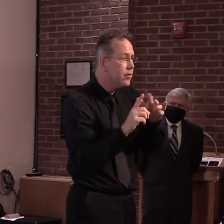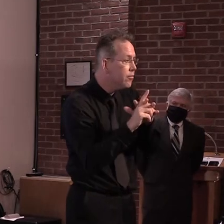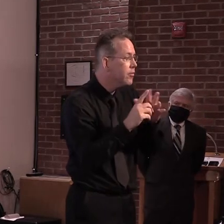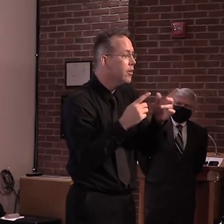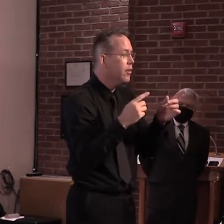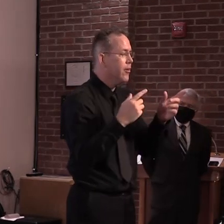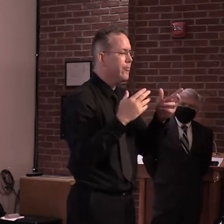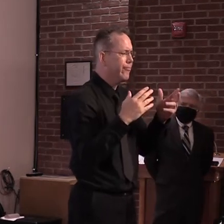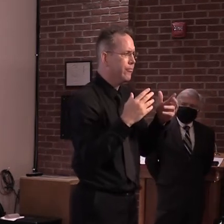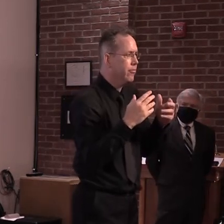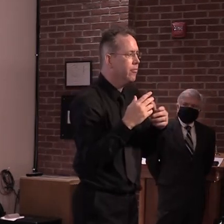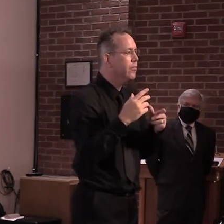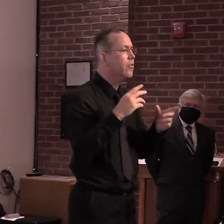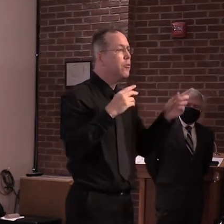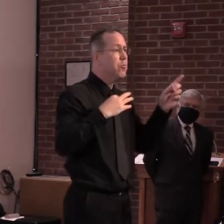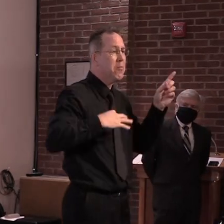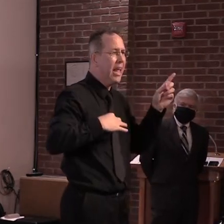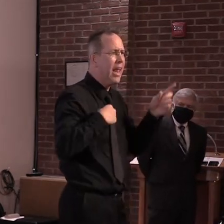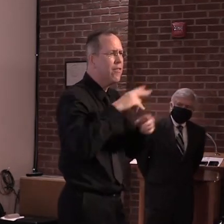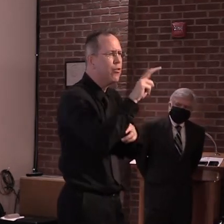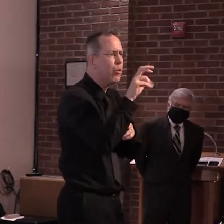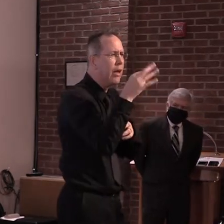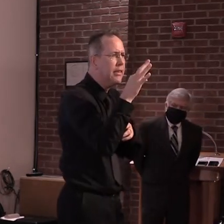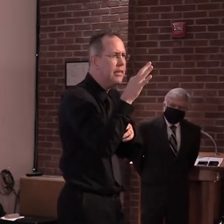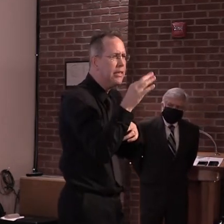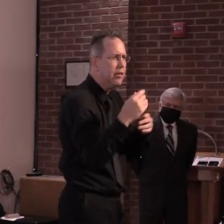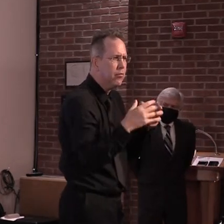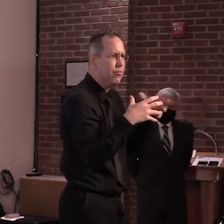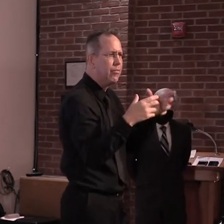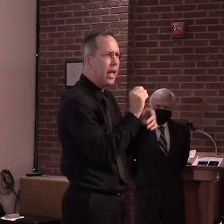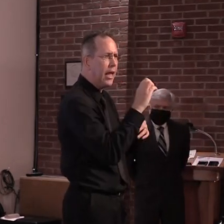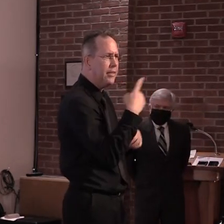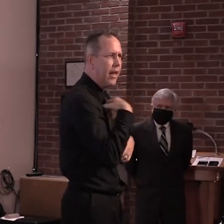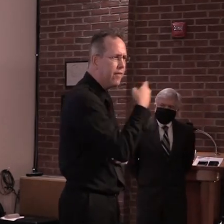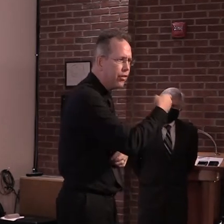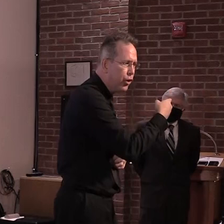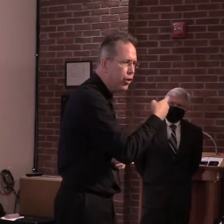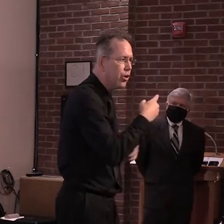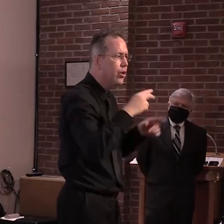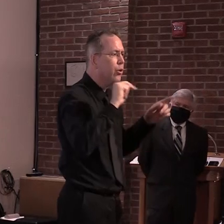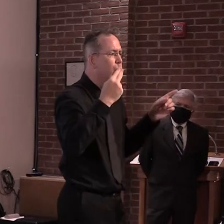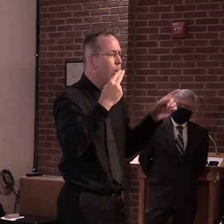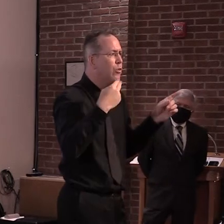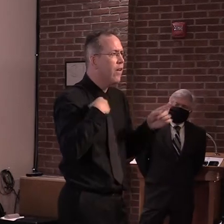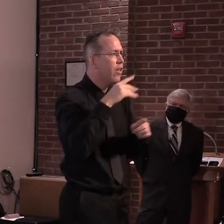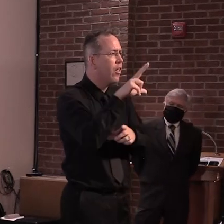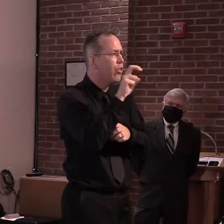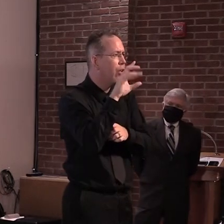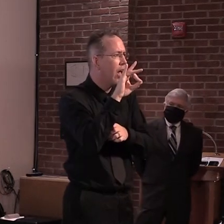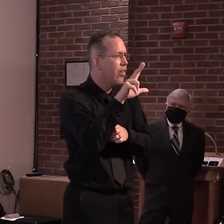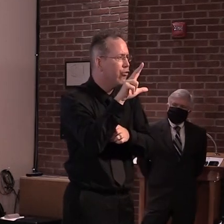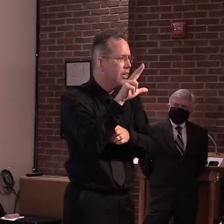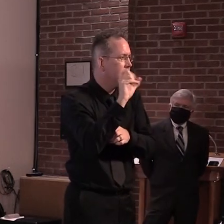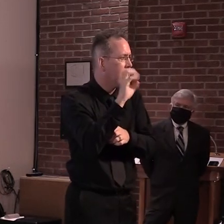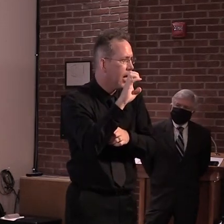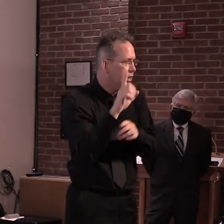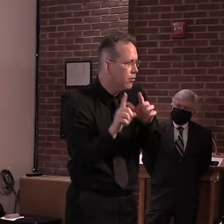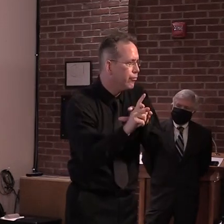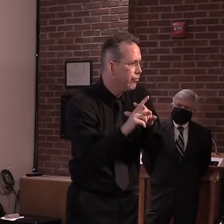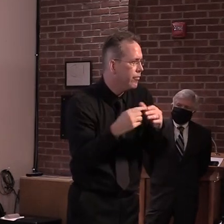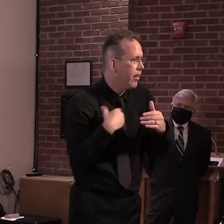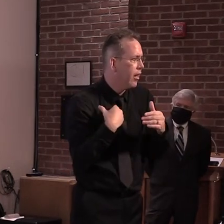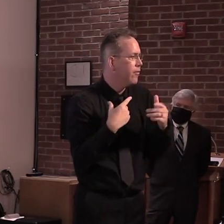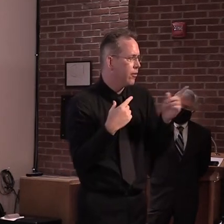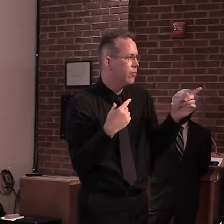far higher than Vermont, with Maine having 219 cases in the past week, and New Hampshire 383 new